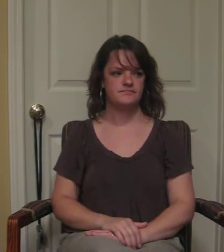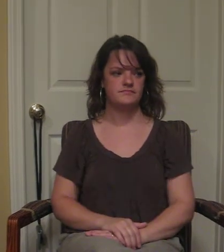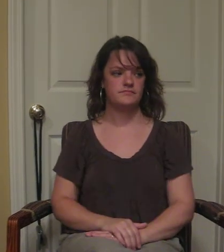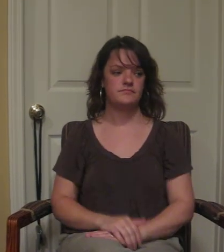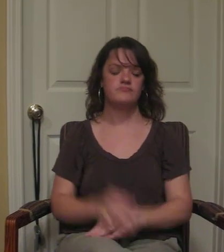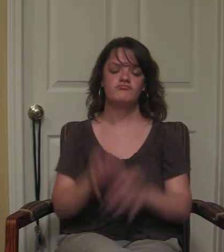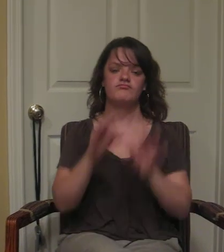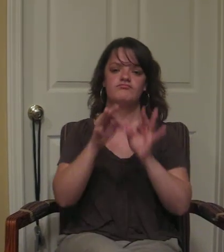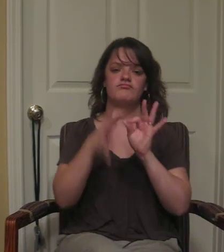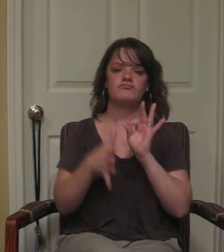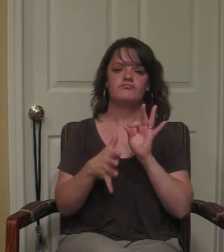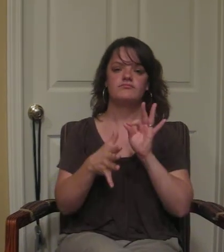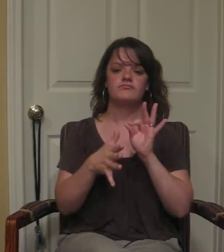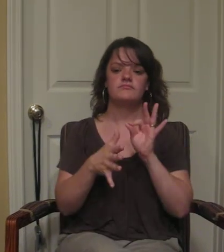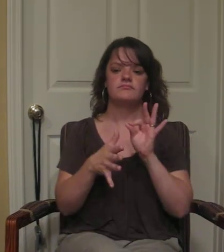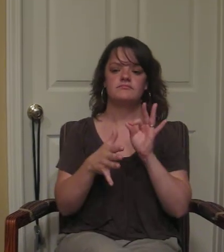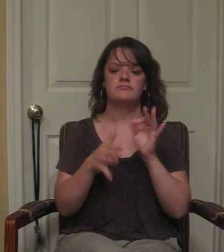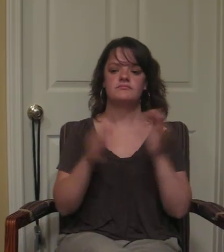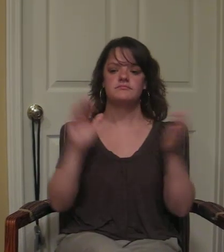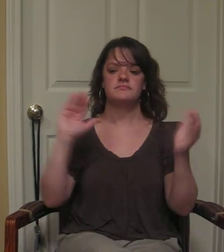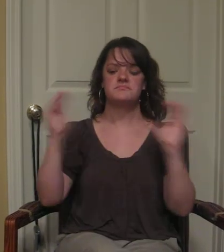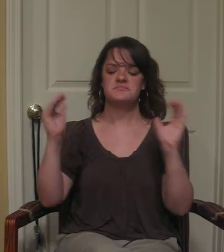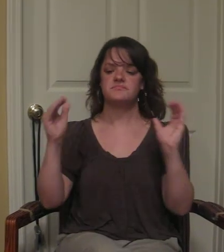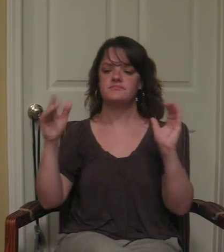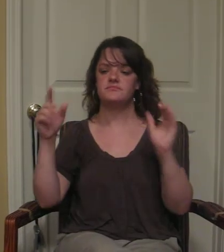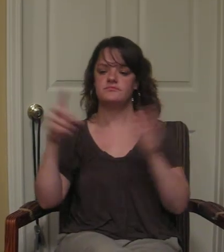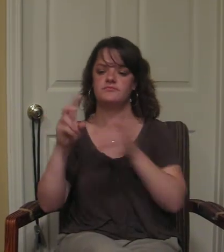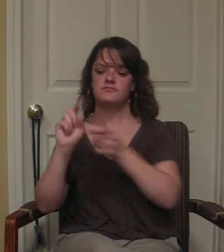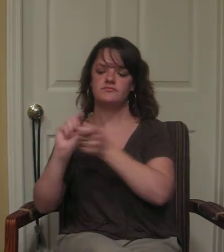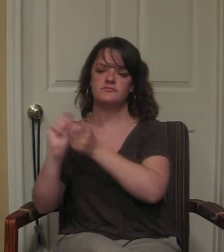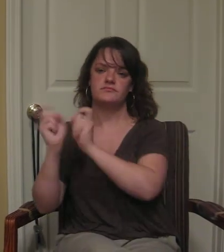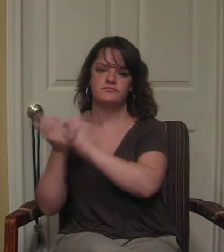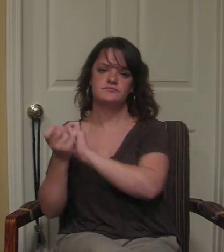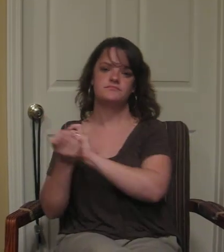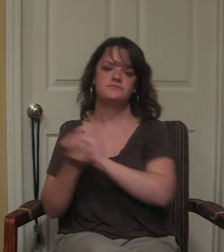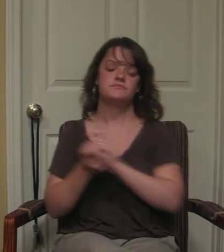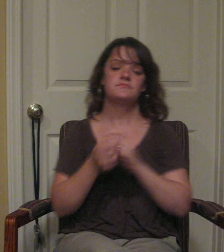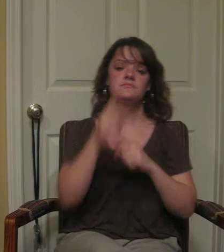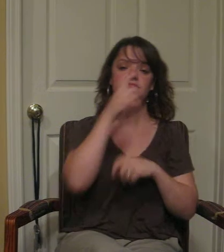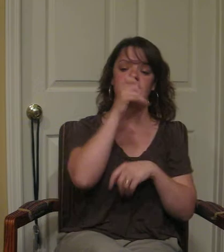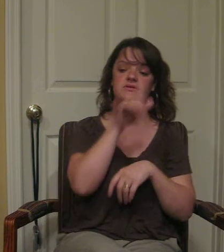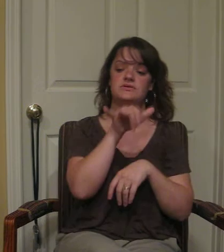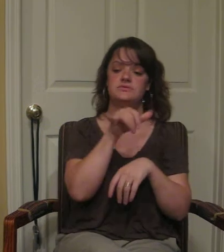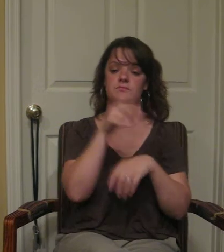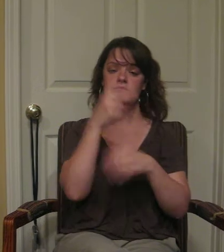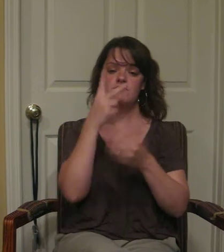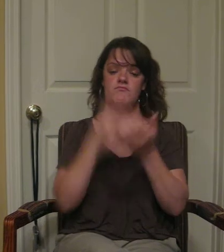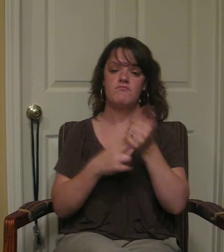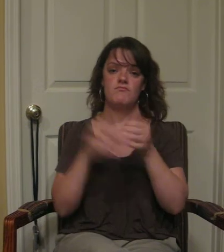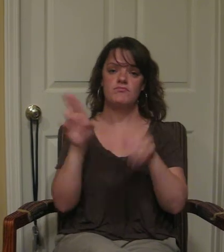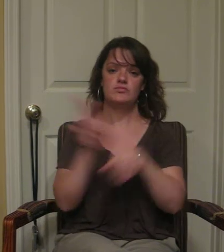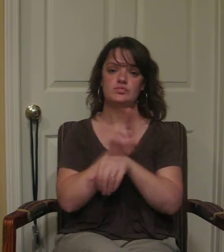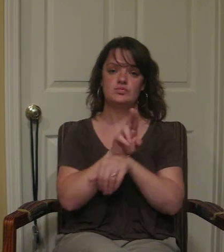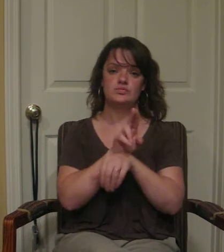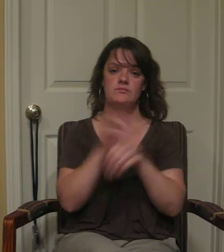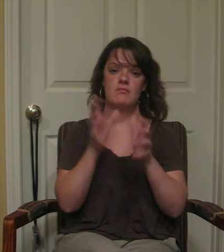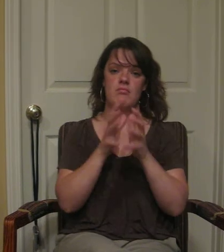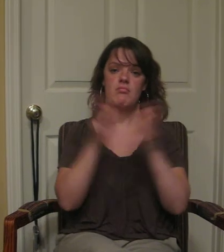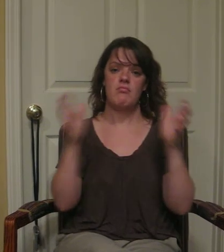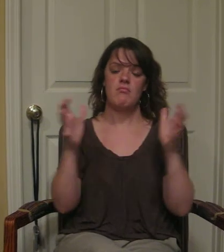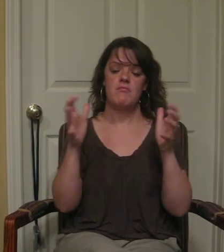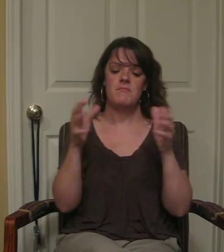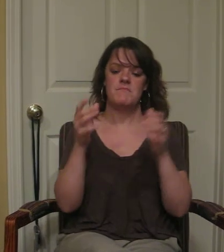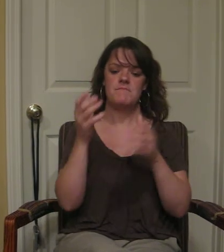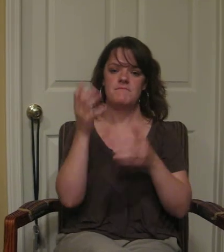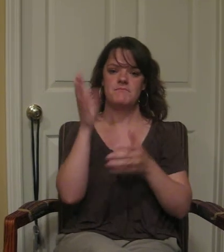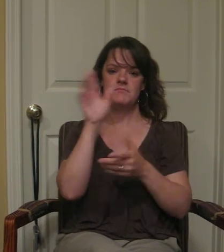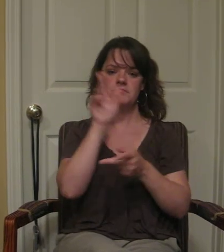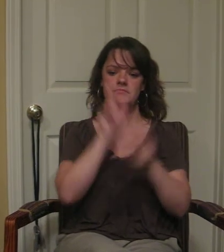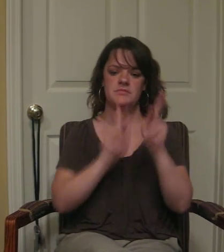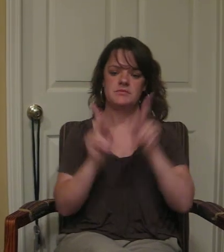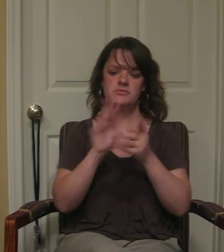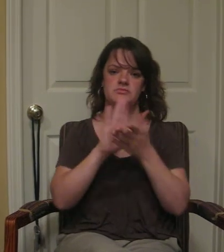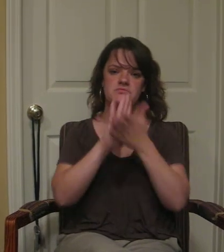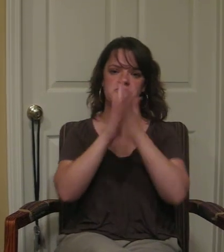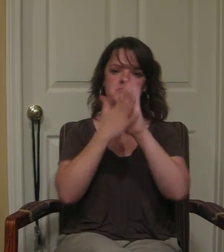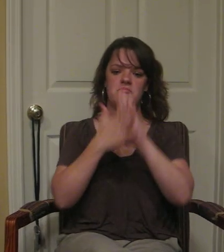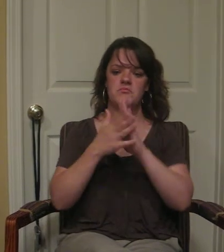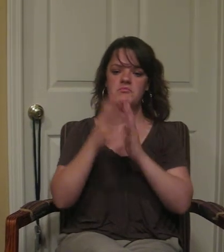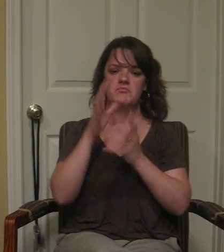Interpreting versus translation. Because the two are used frequently, many people get confused between what interpreting means and what